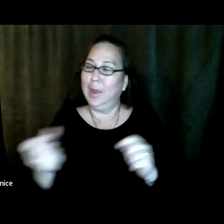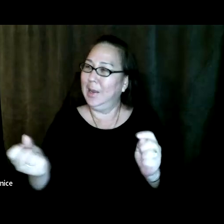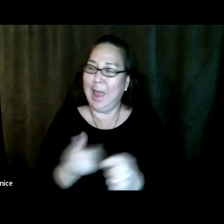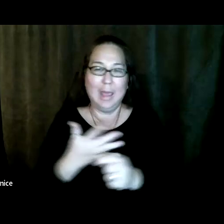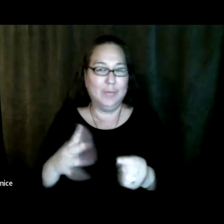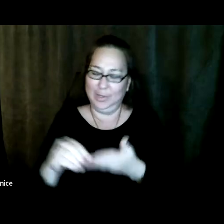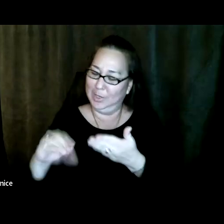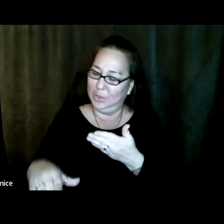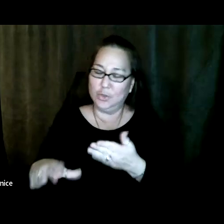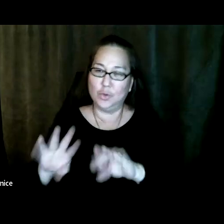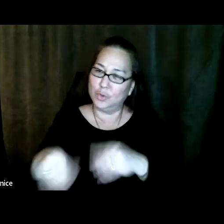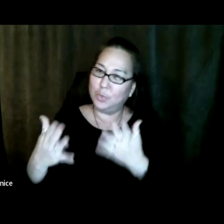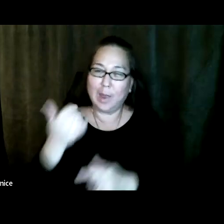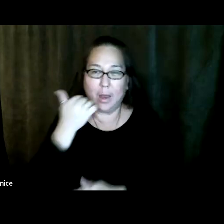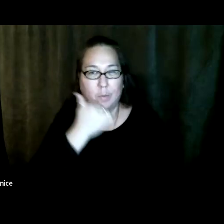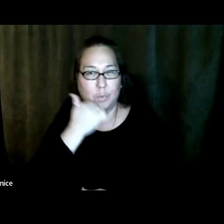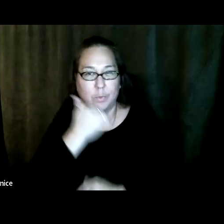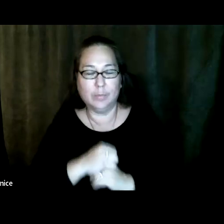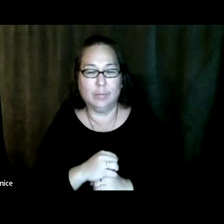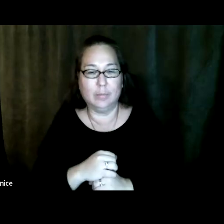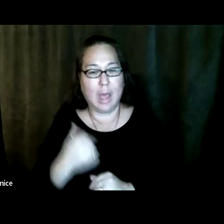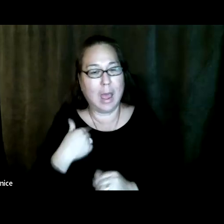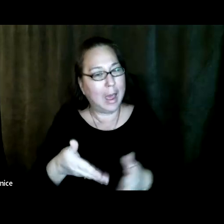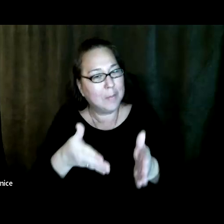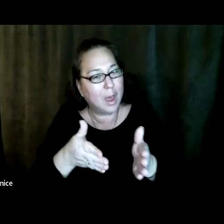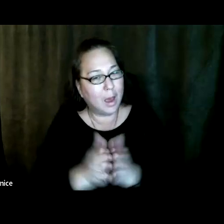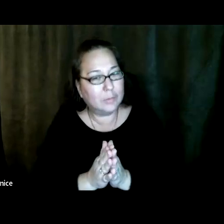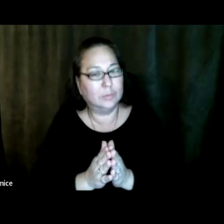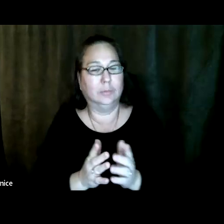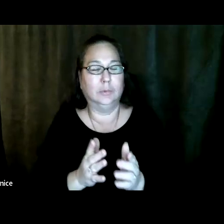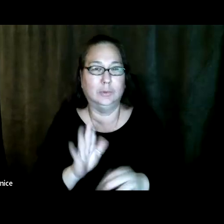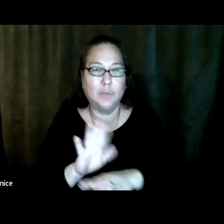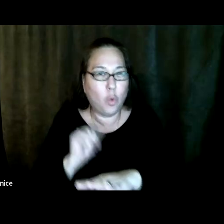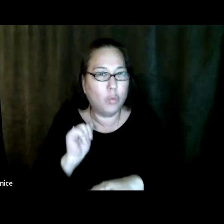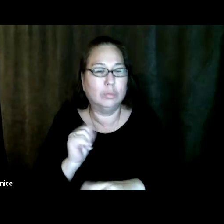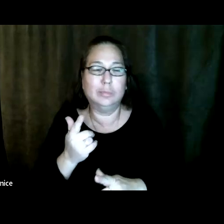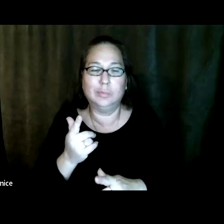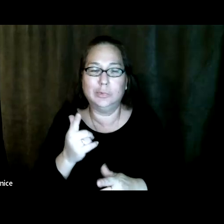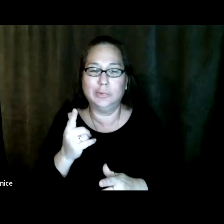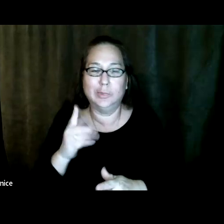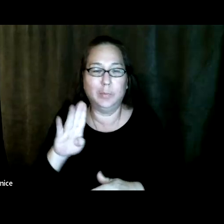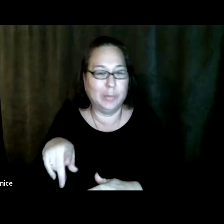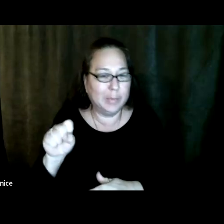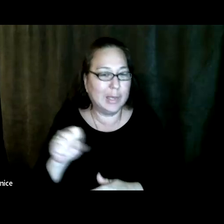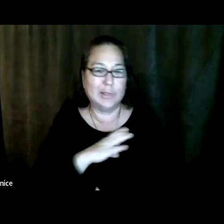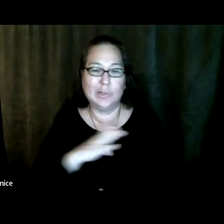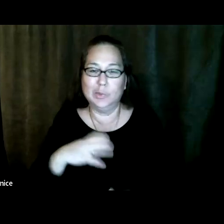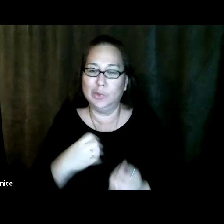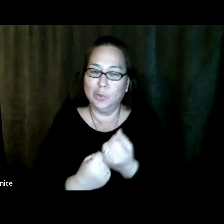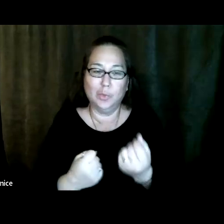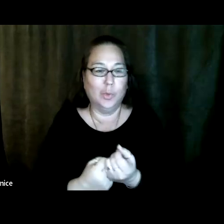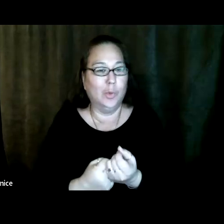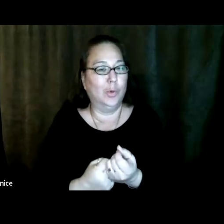on the Boston School Committee's support in making school safety a priority. Thank you for listening, and